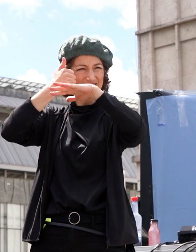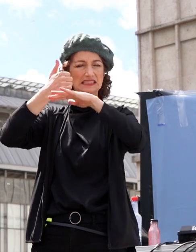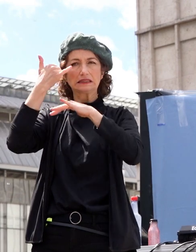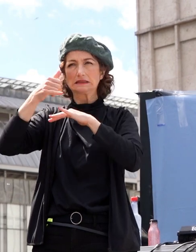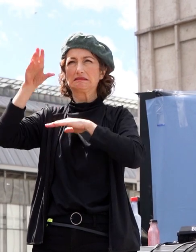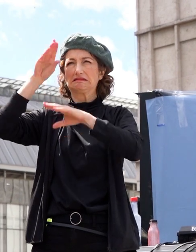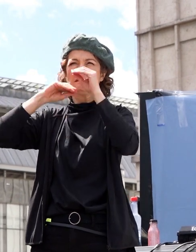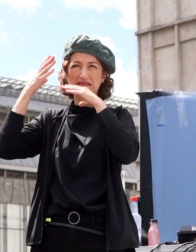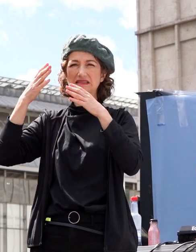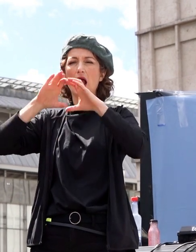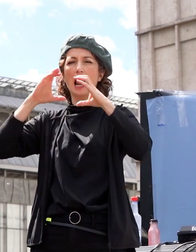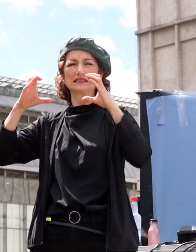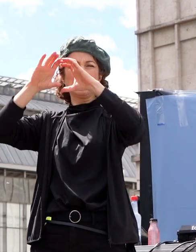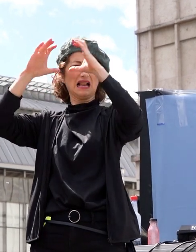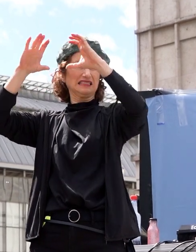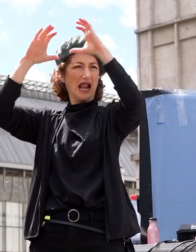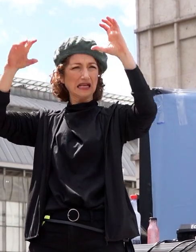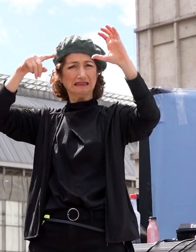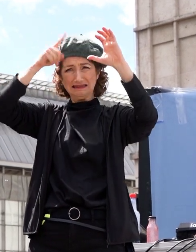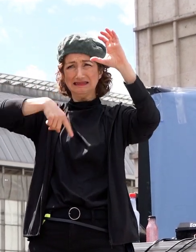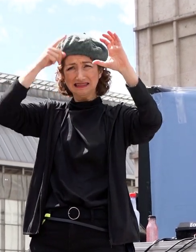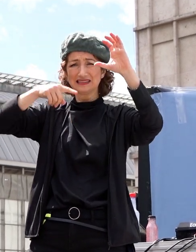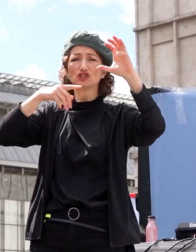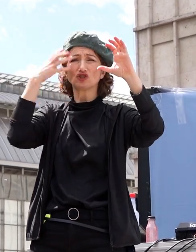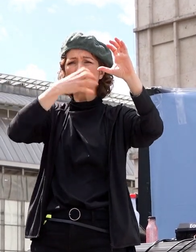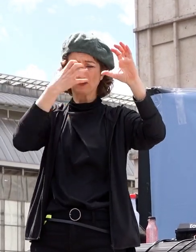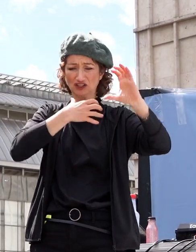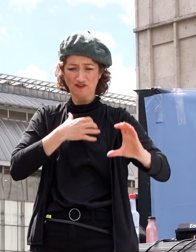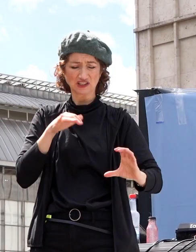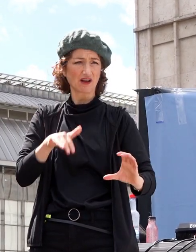violence against black people in Cameroon.